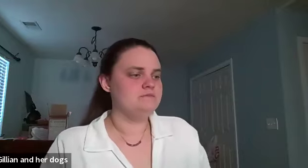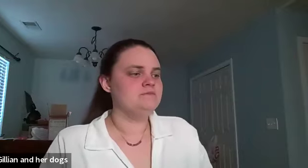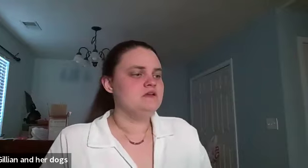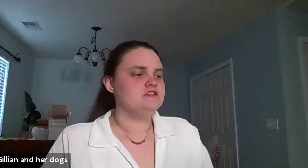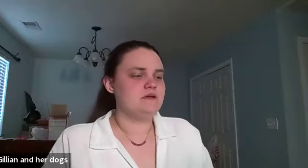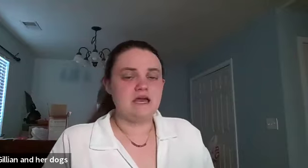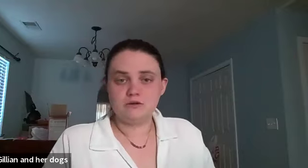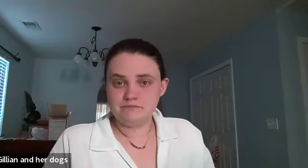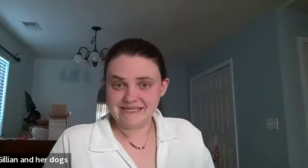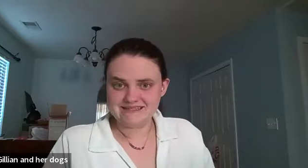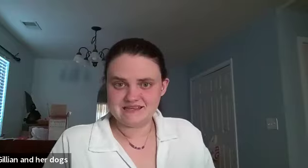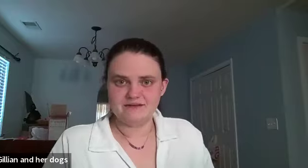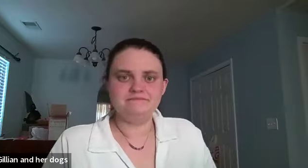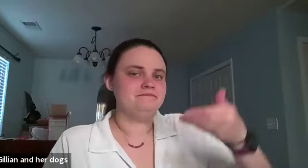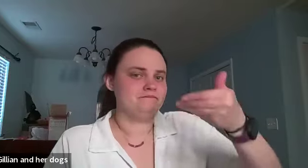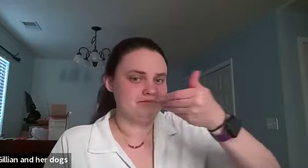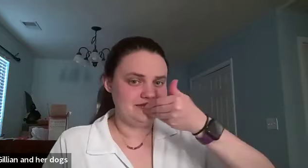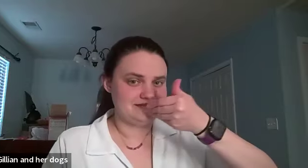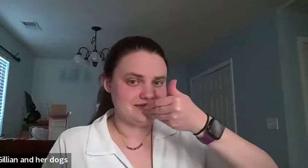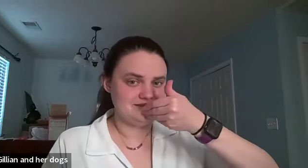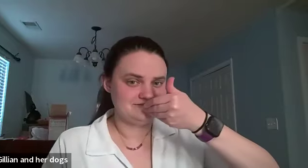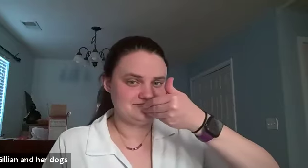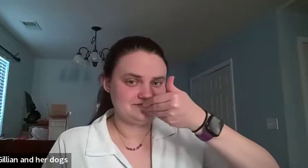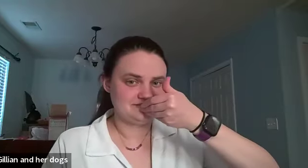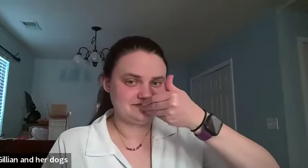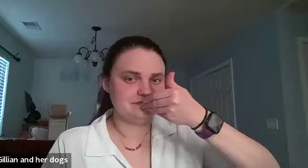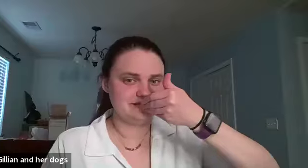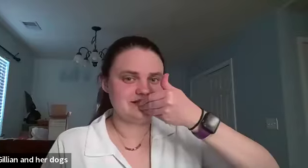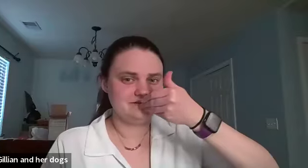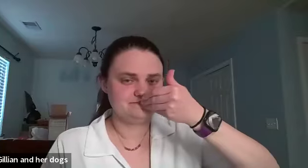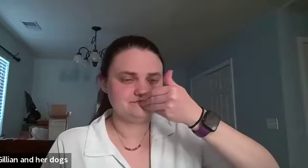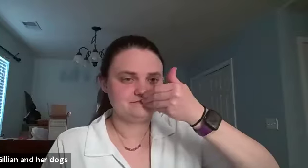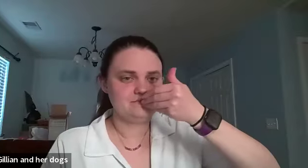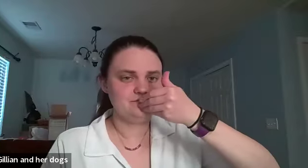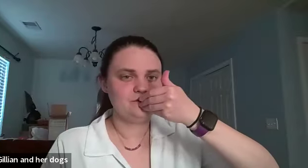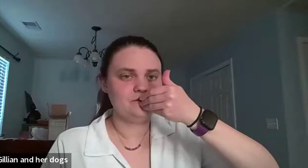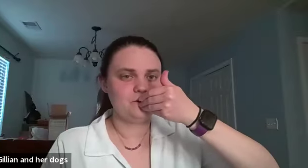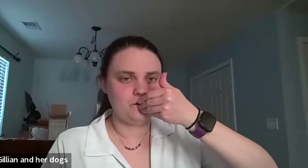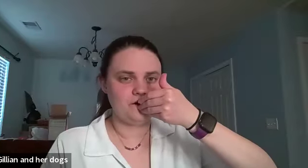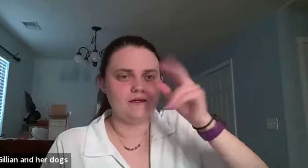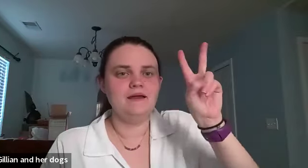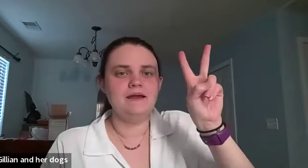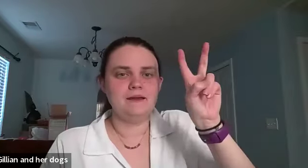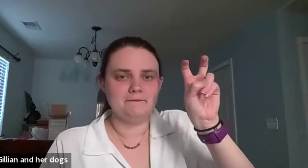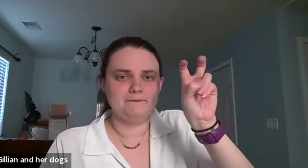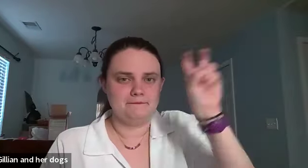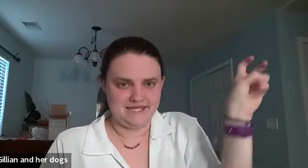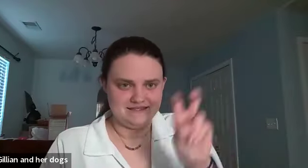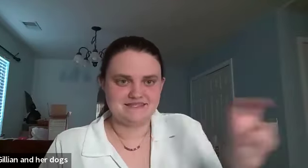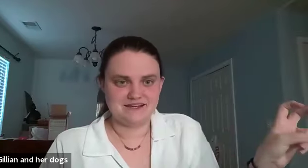have. So we had our pizza, pizza, pizza, or